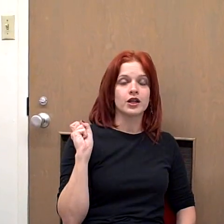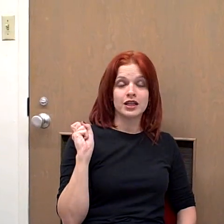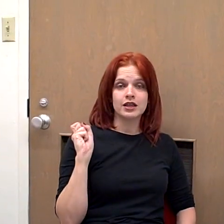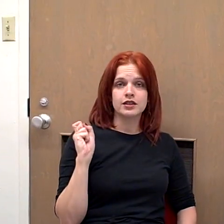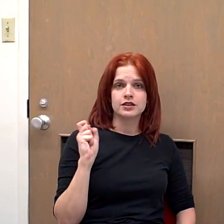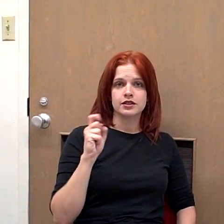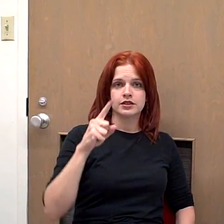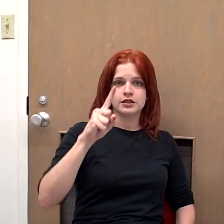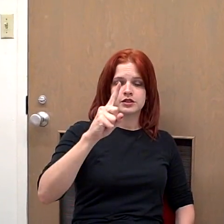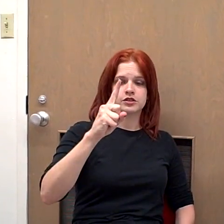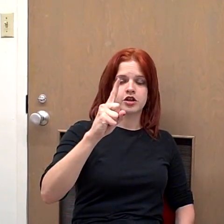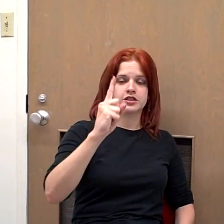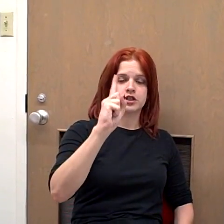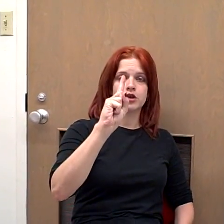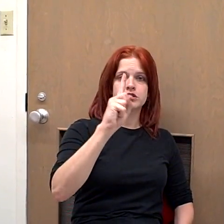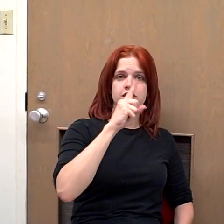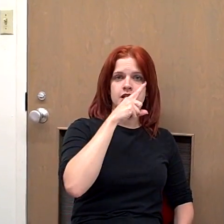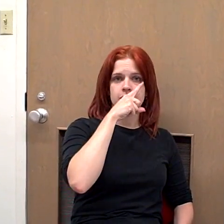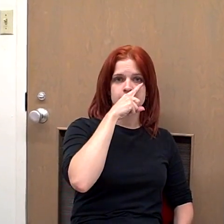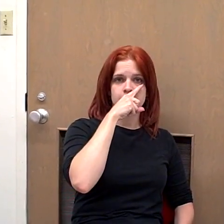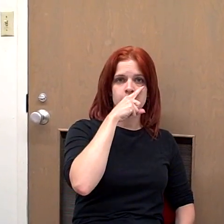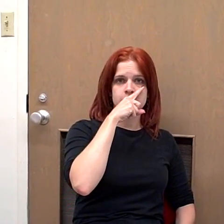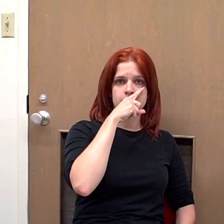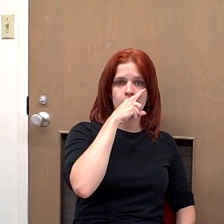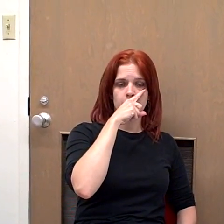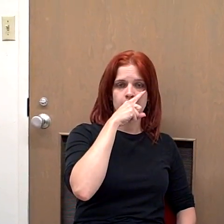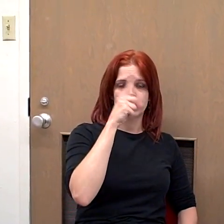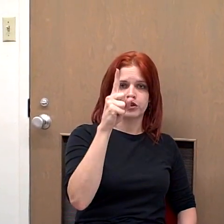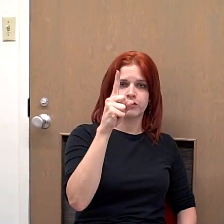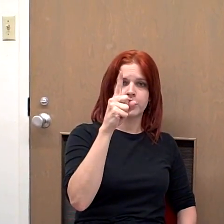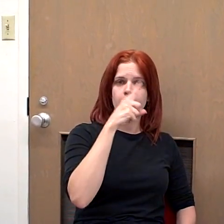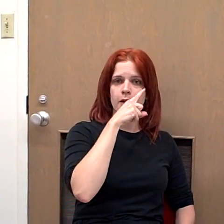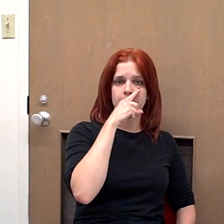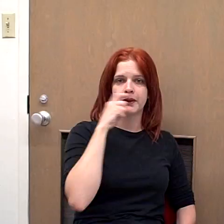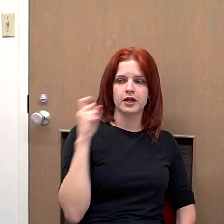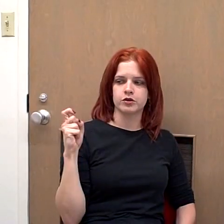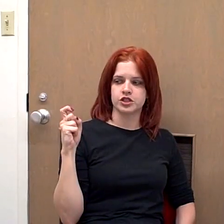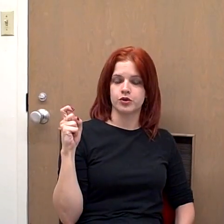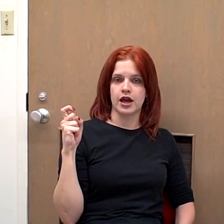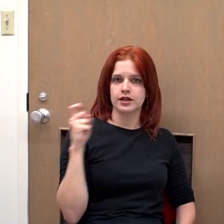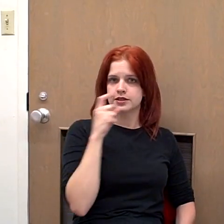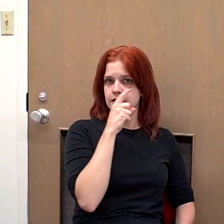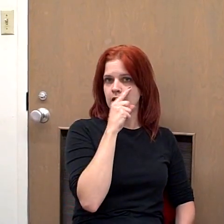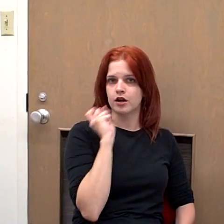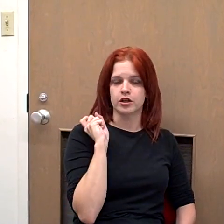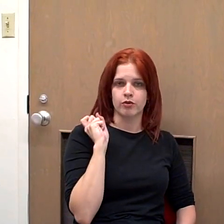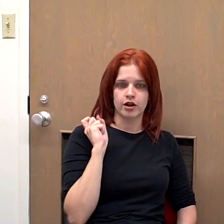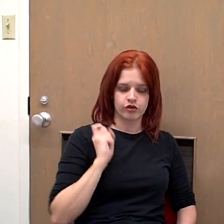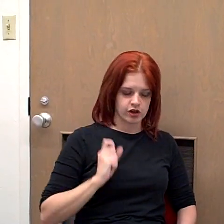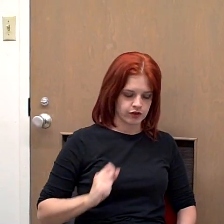Ugly, it's a closed D and it starts with your finger up and then it goes to an X. Ugly, right underneath your